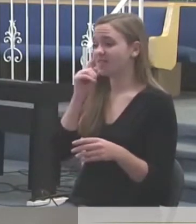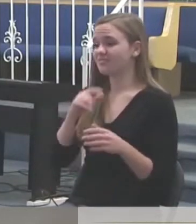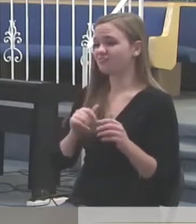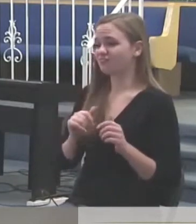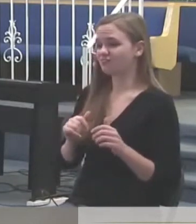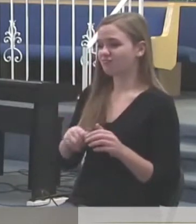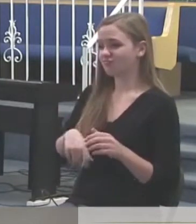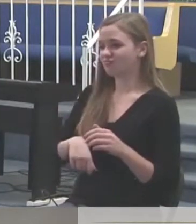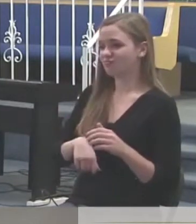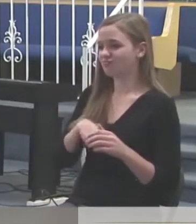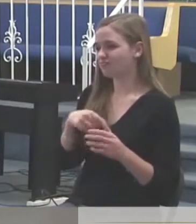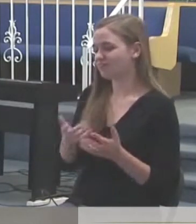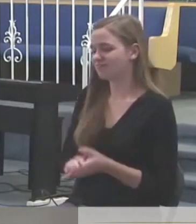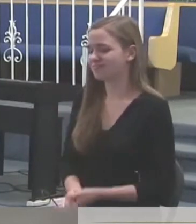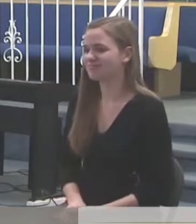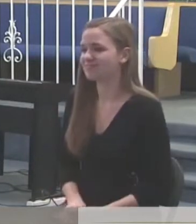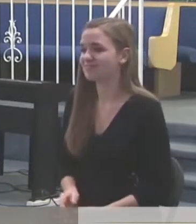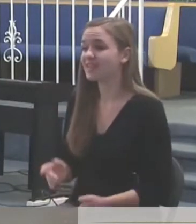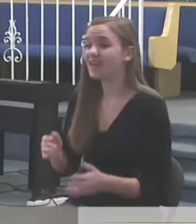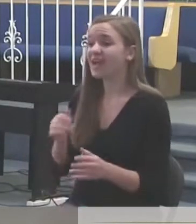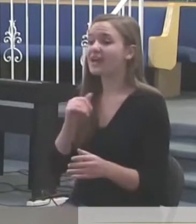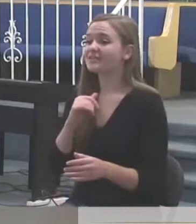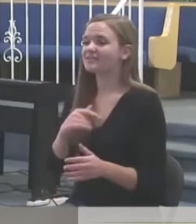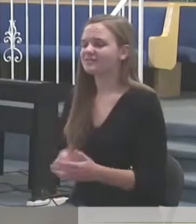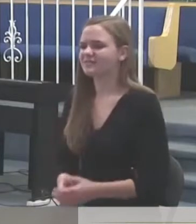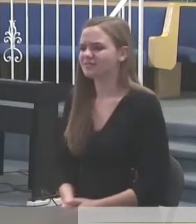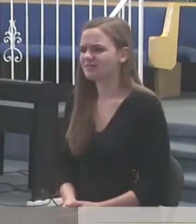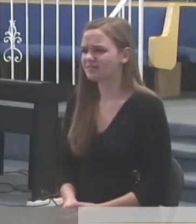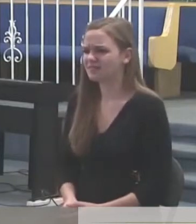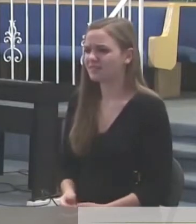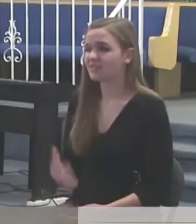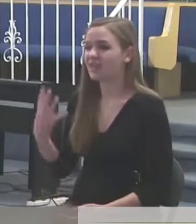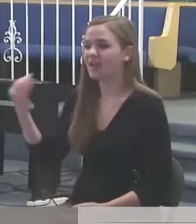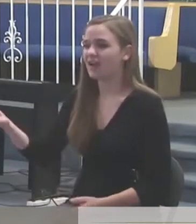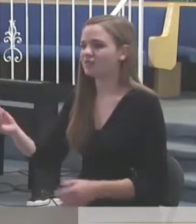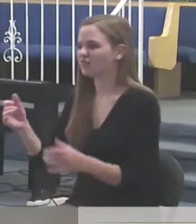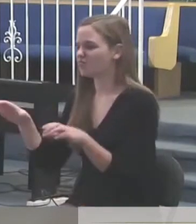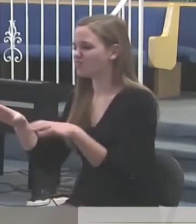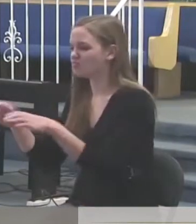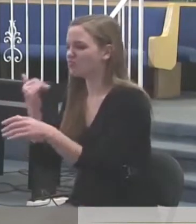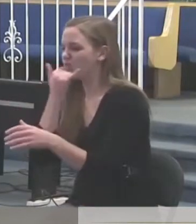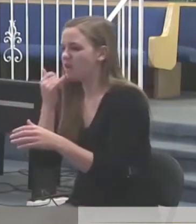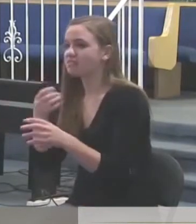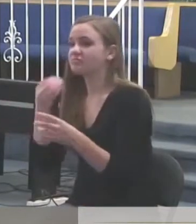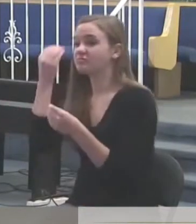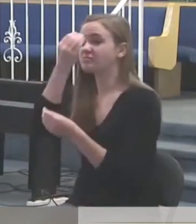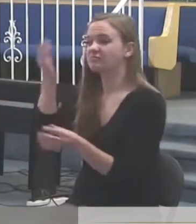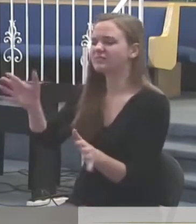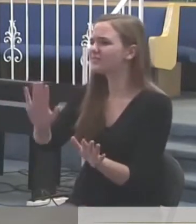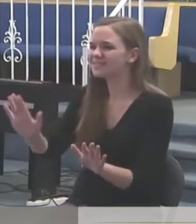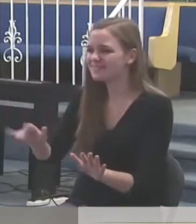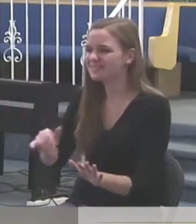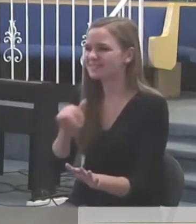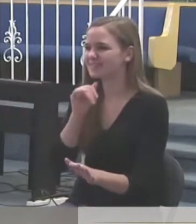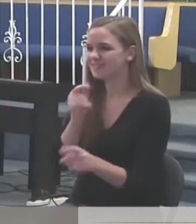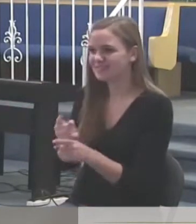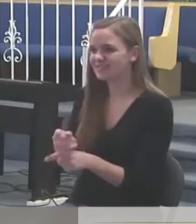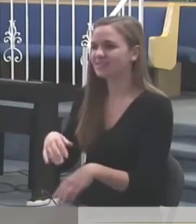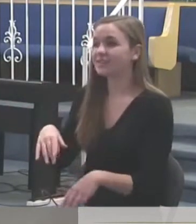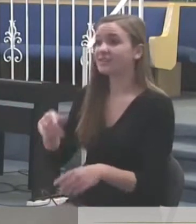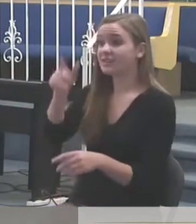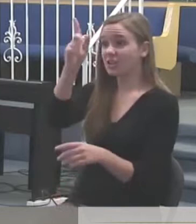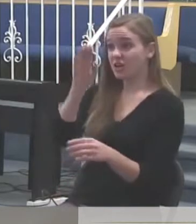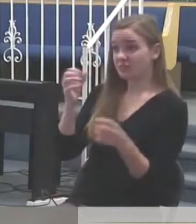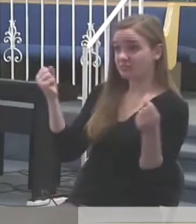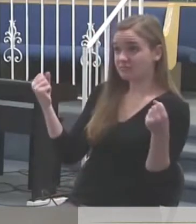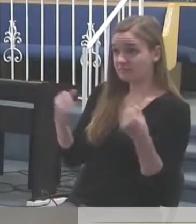that it's okay to go and do wrong as long as you're out in the open with it. No, don't do wrong. Fear God. Right. Keep his commandments.